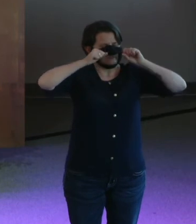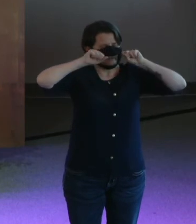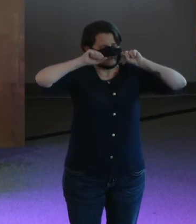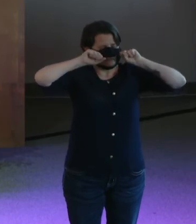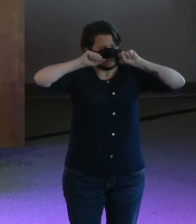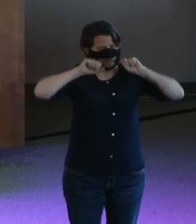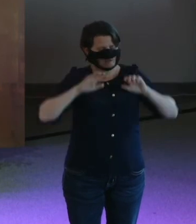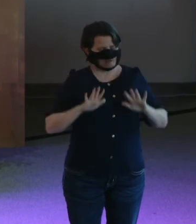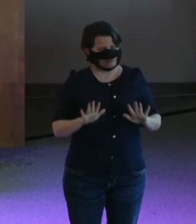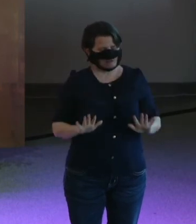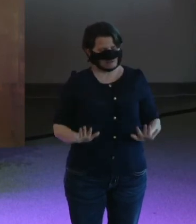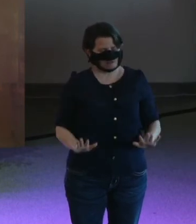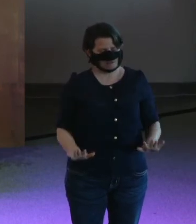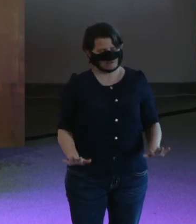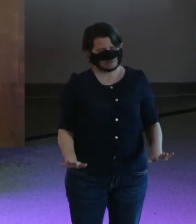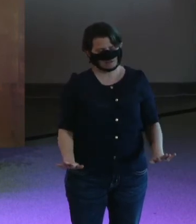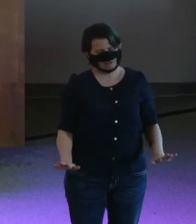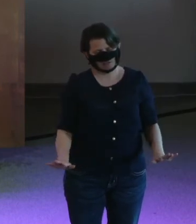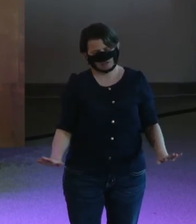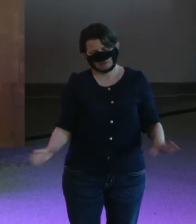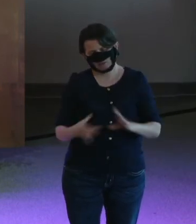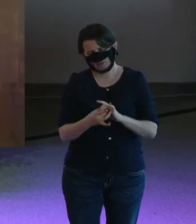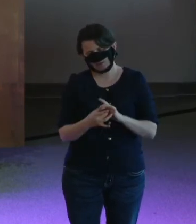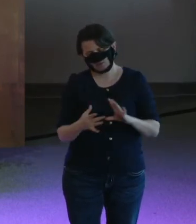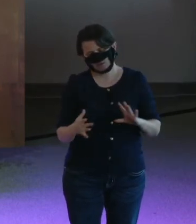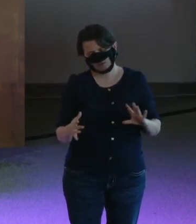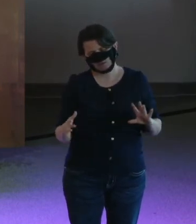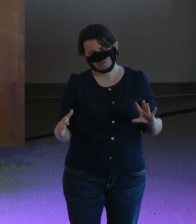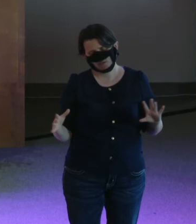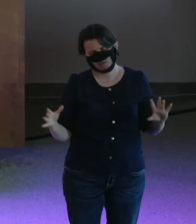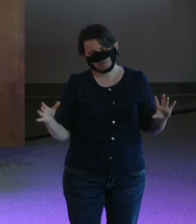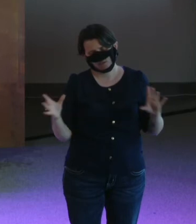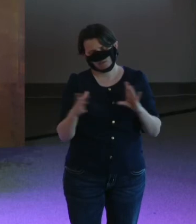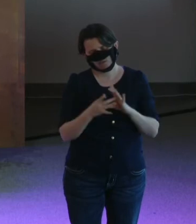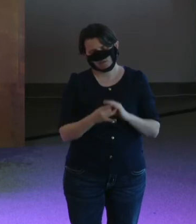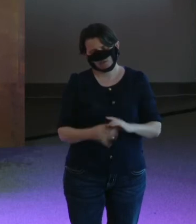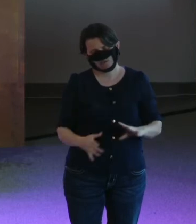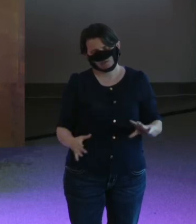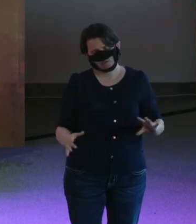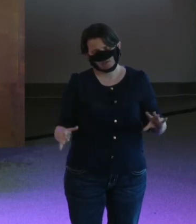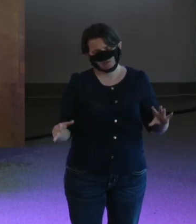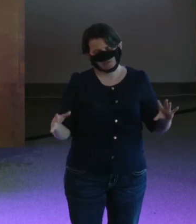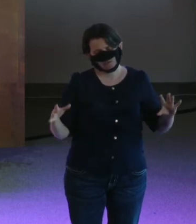and breathe out. Releasing, releasing, releasing.